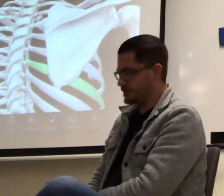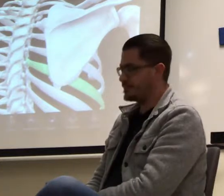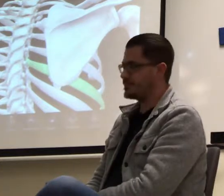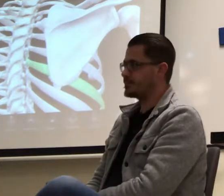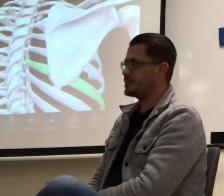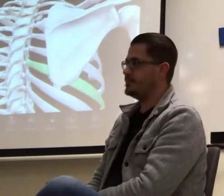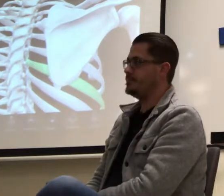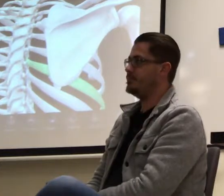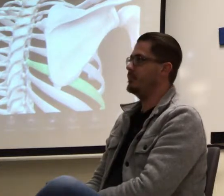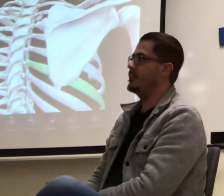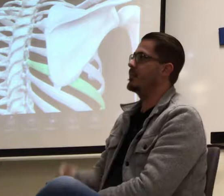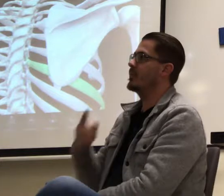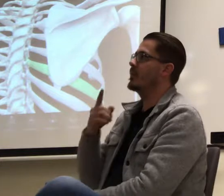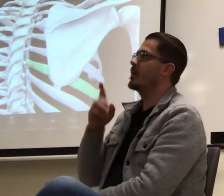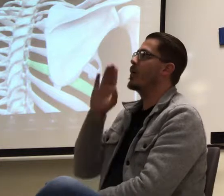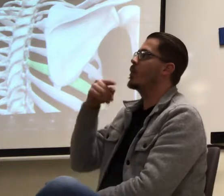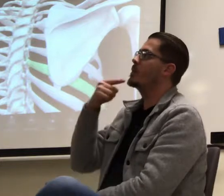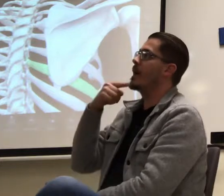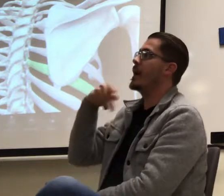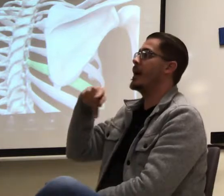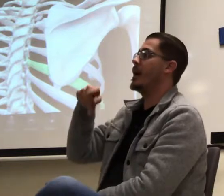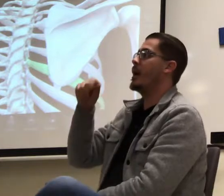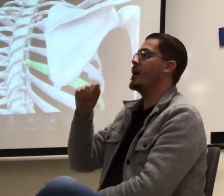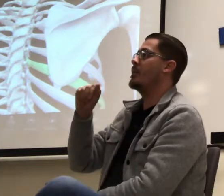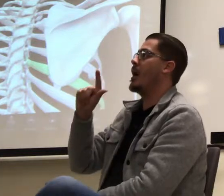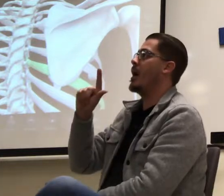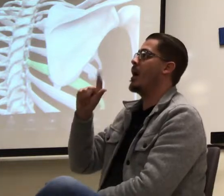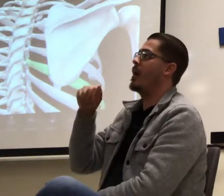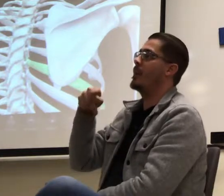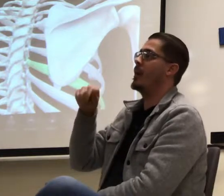I'll say palpable structures.